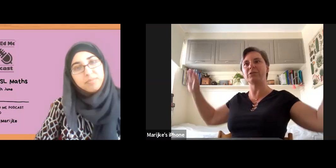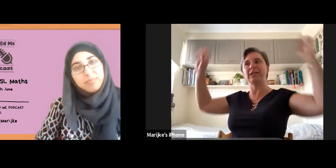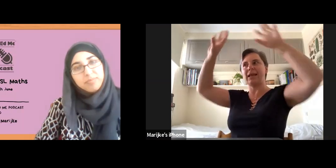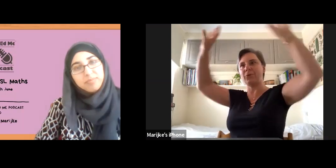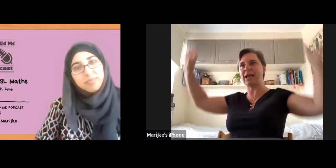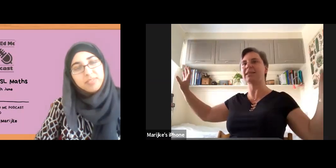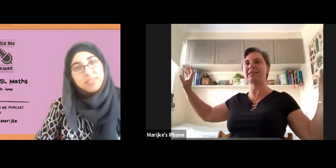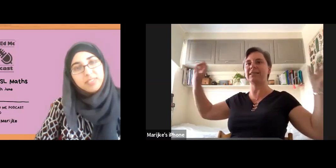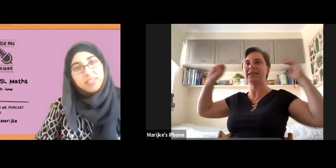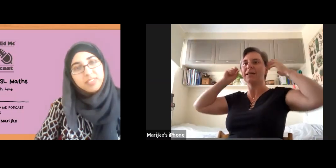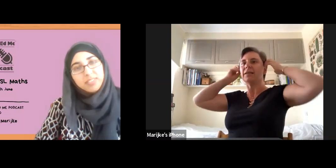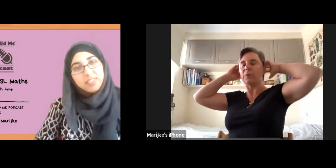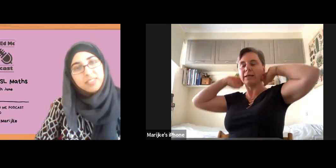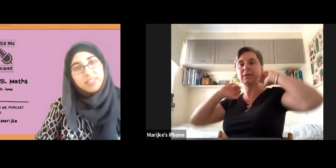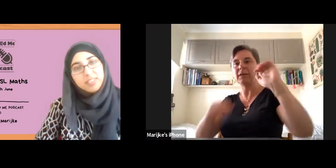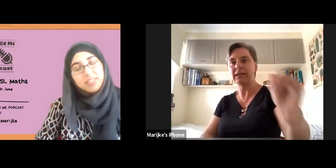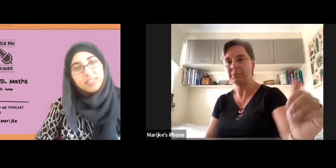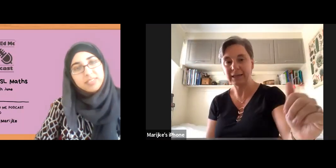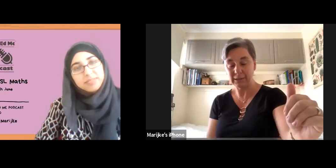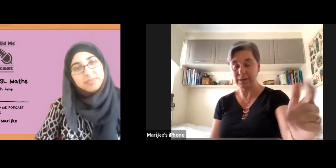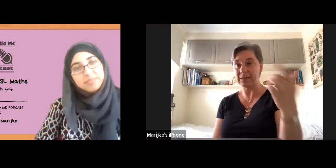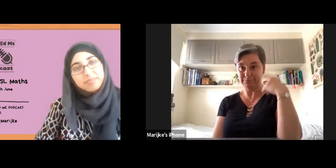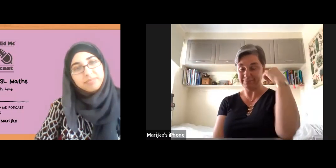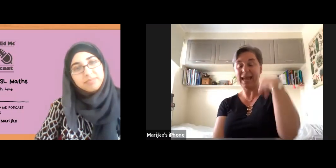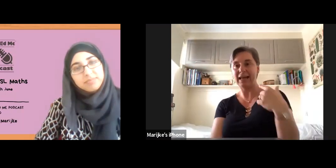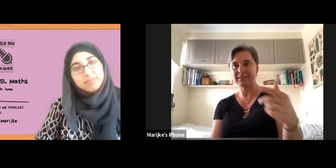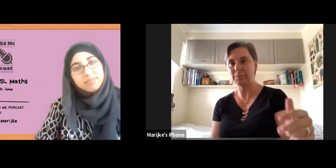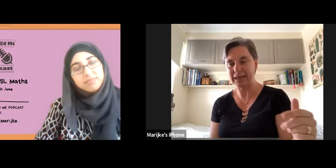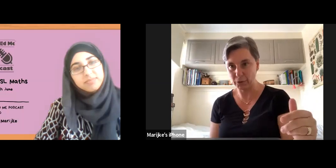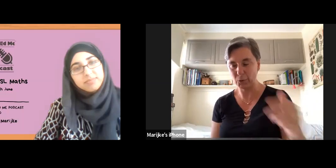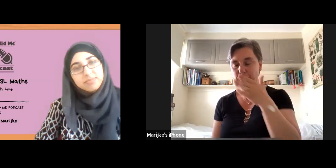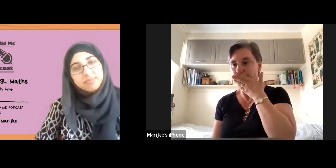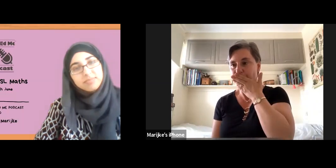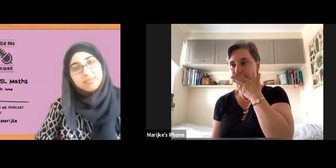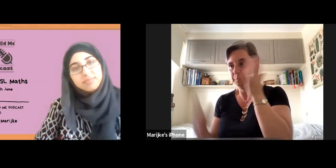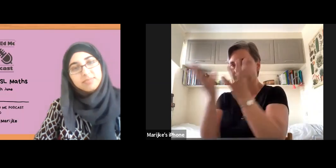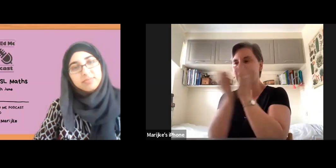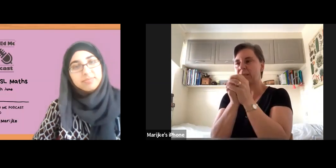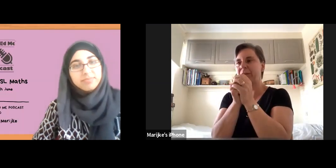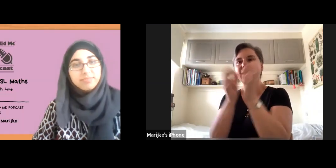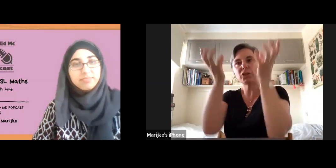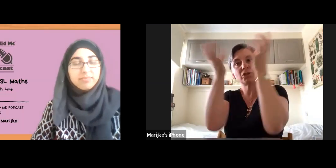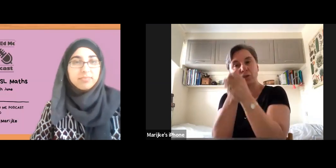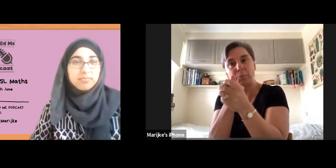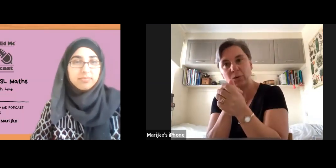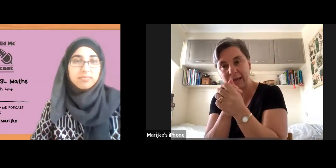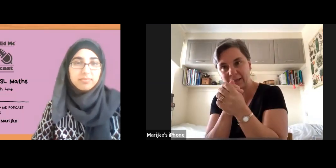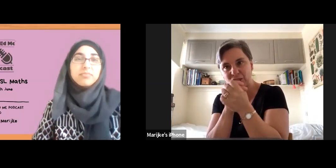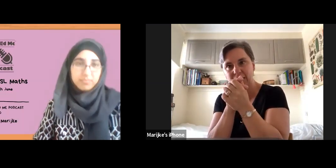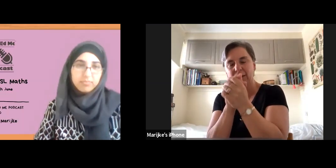and all the galaxies. The way, I mean, in my head, a black hole is something that sucks up all the energy where